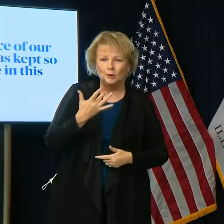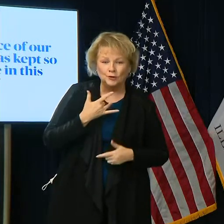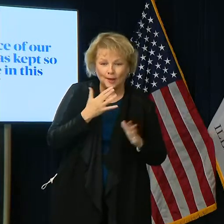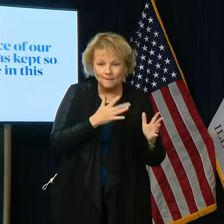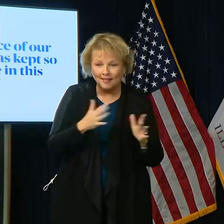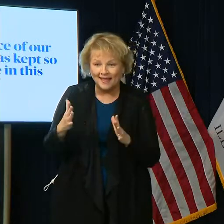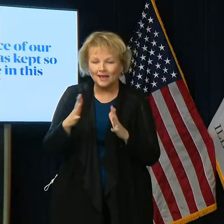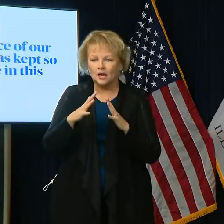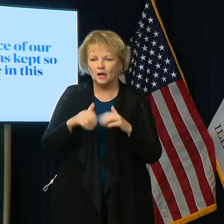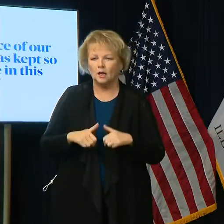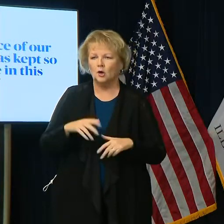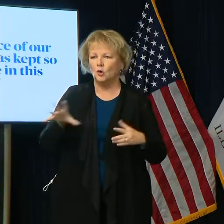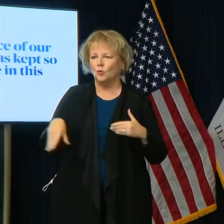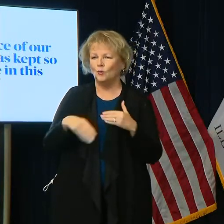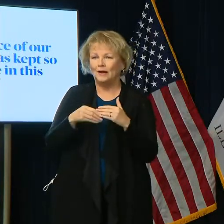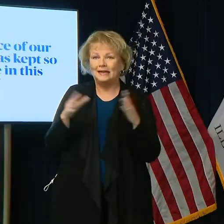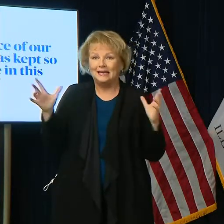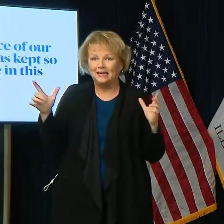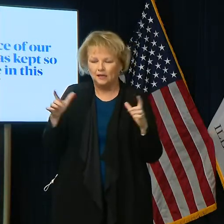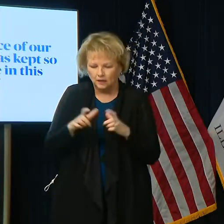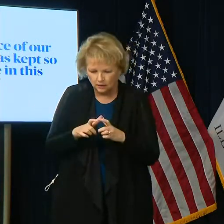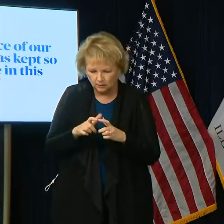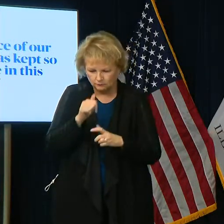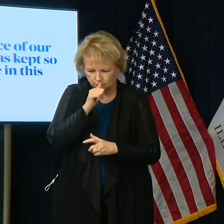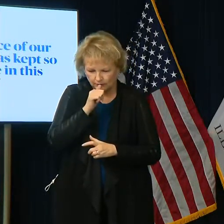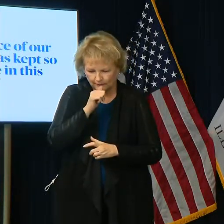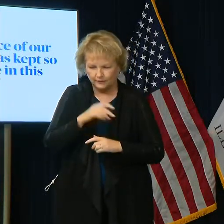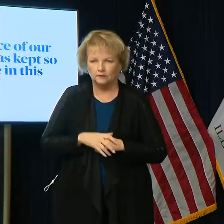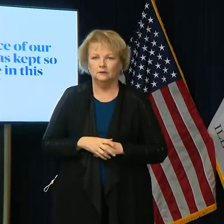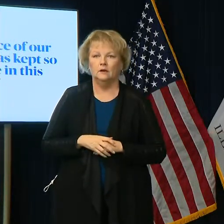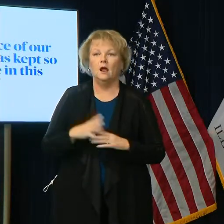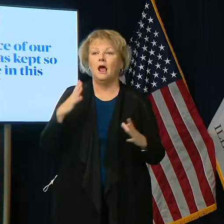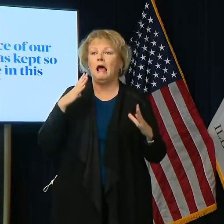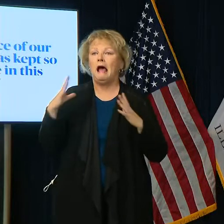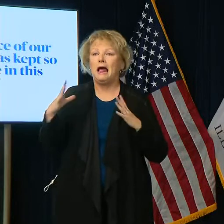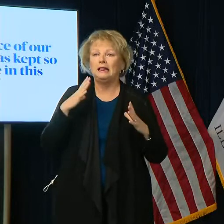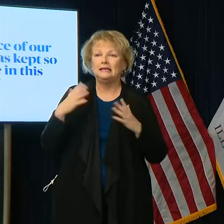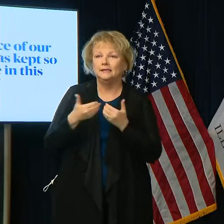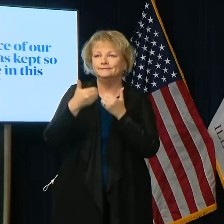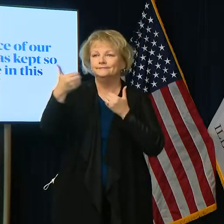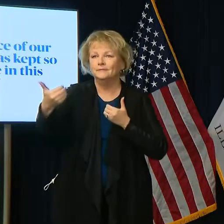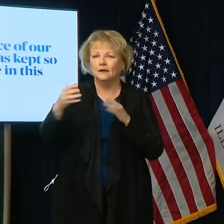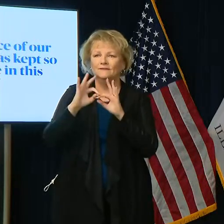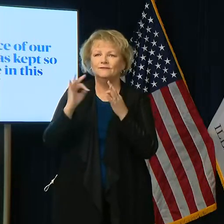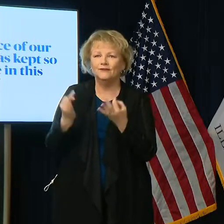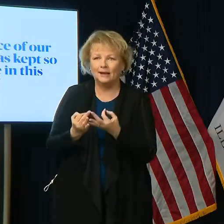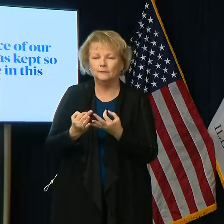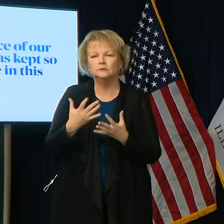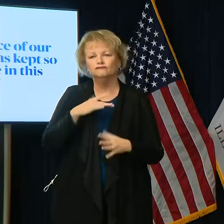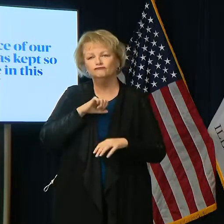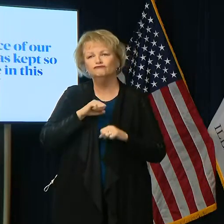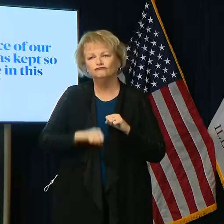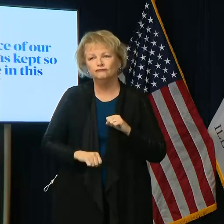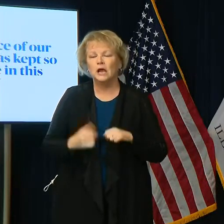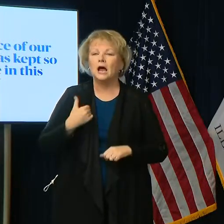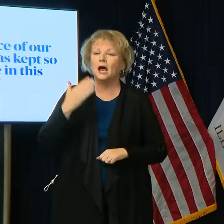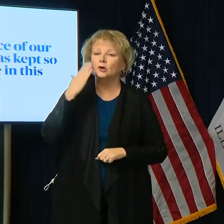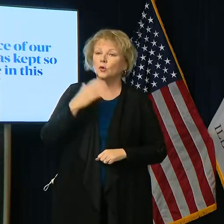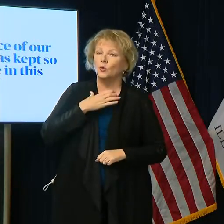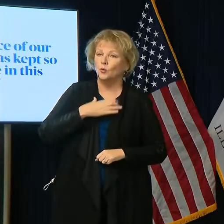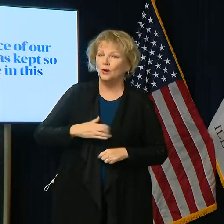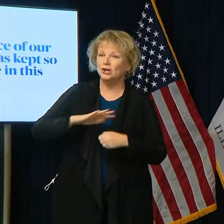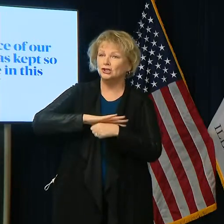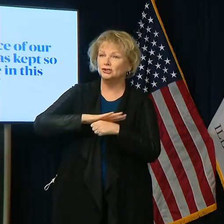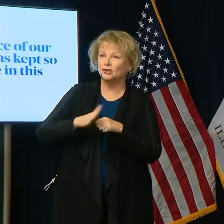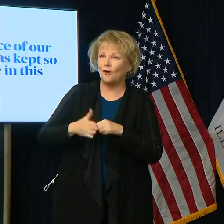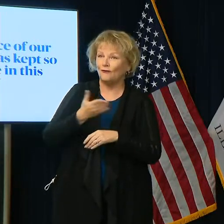were celebrated in private, for the holidays away from family. I know that we wish this pandemic could